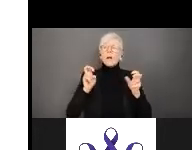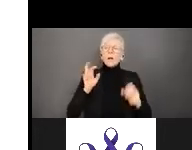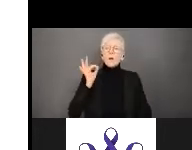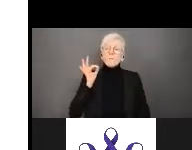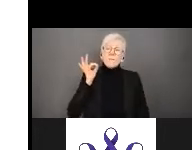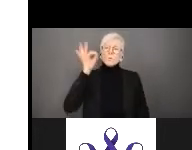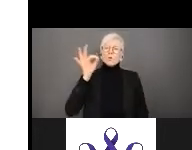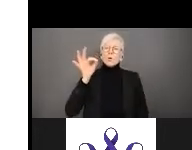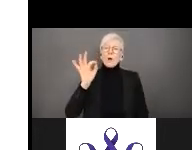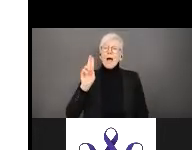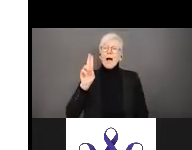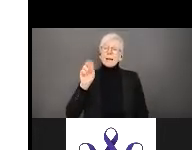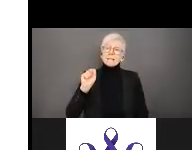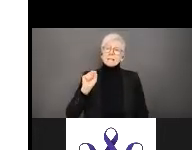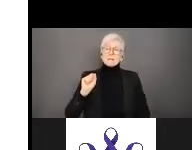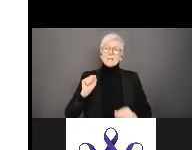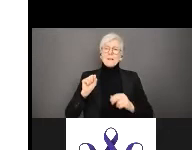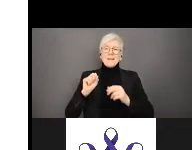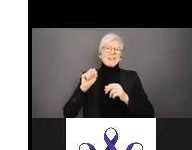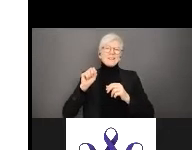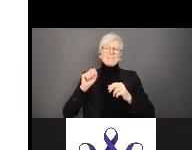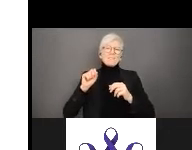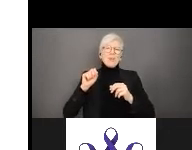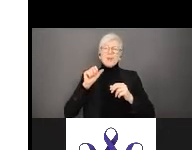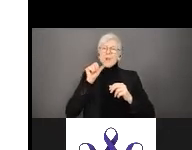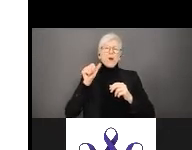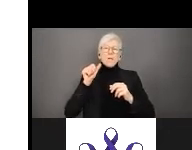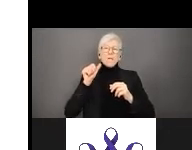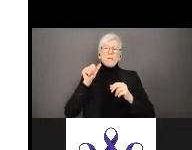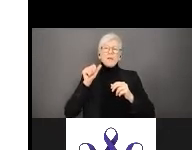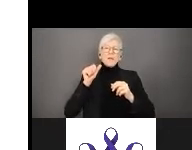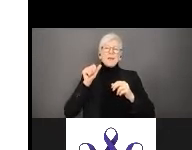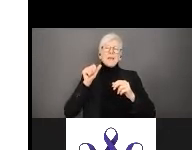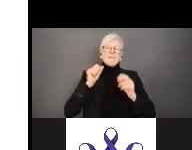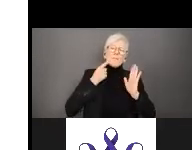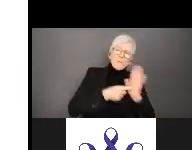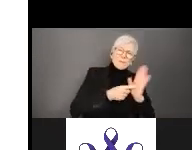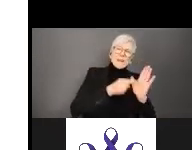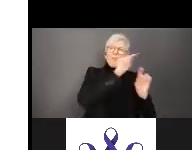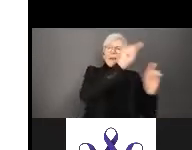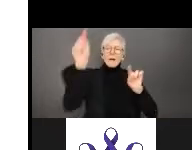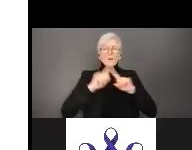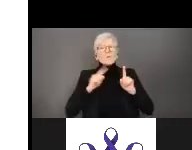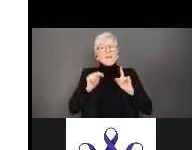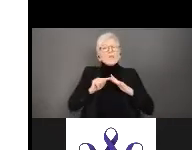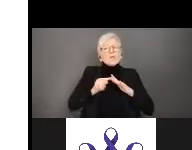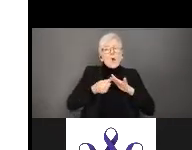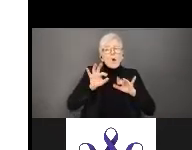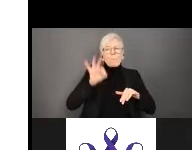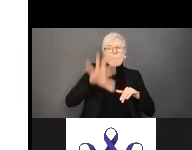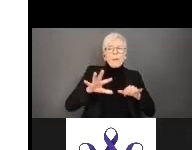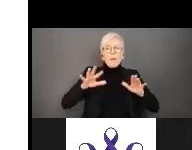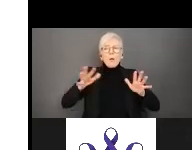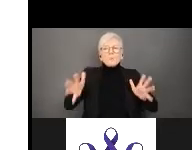dynamic document. It's meant as a conversation starter that's going to ignite some ideas and some actions,